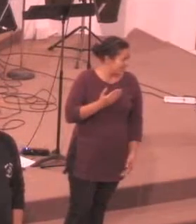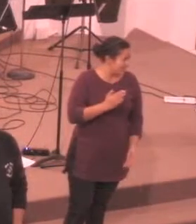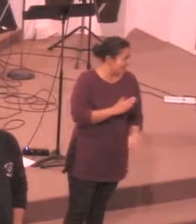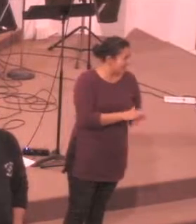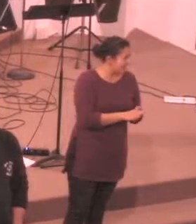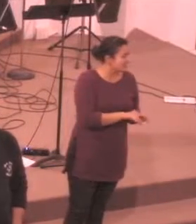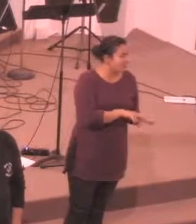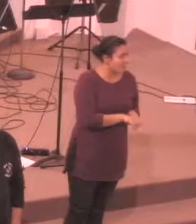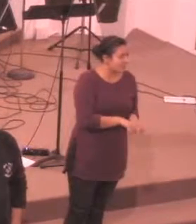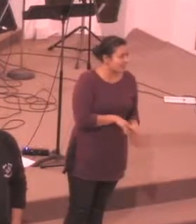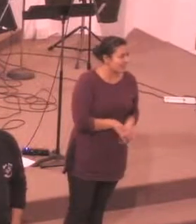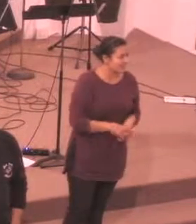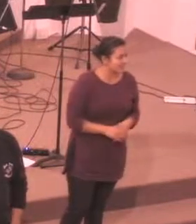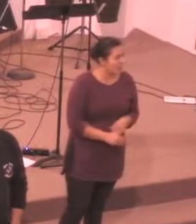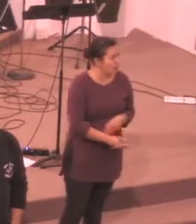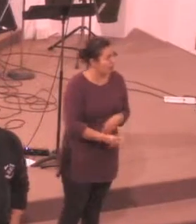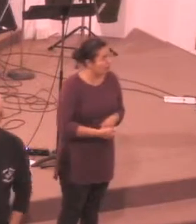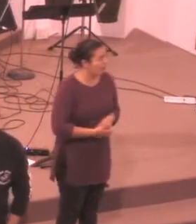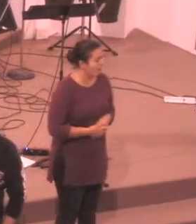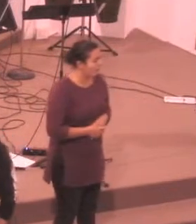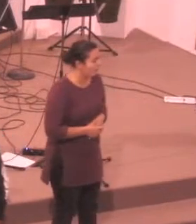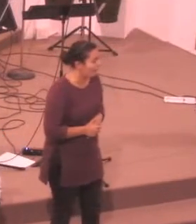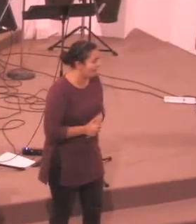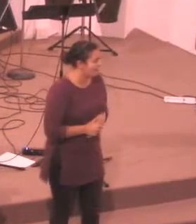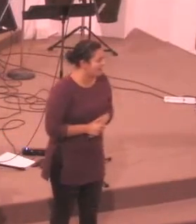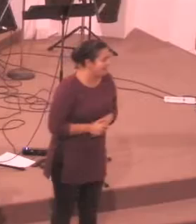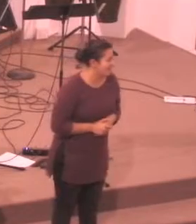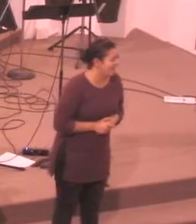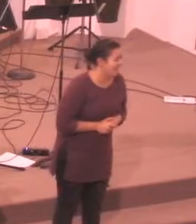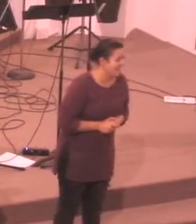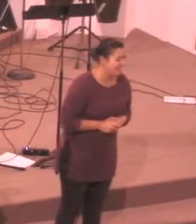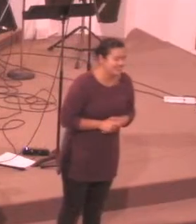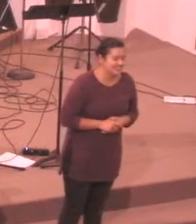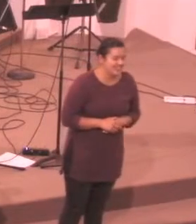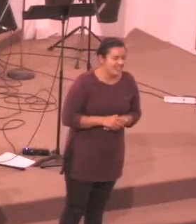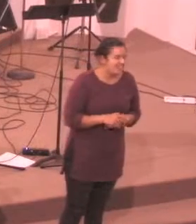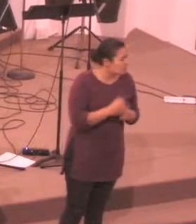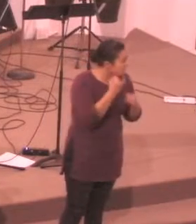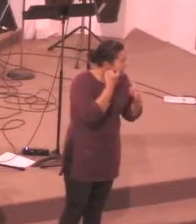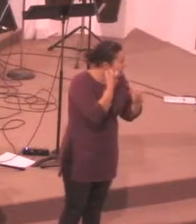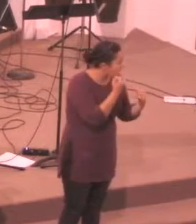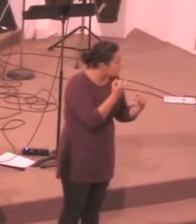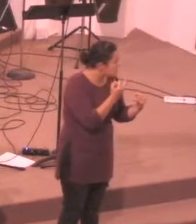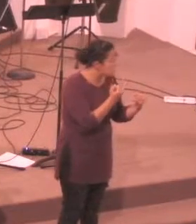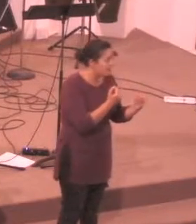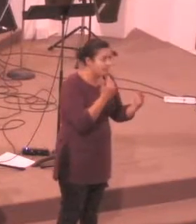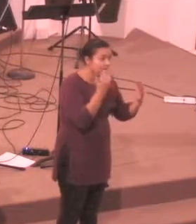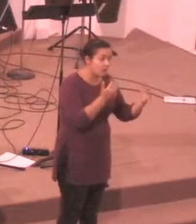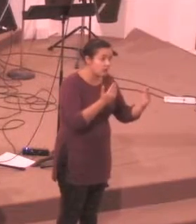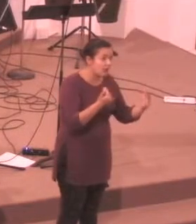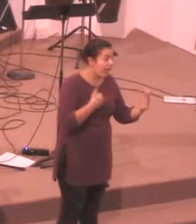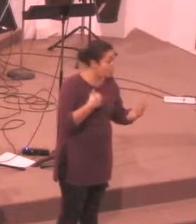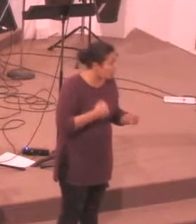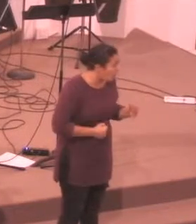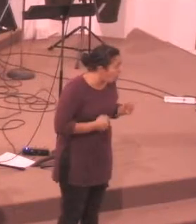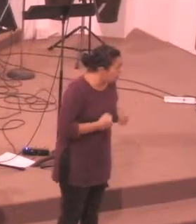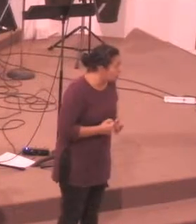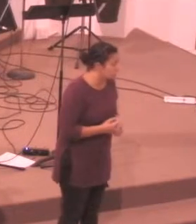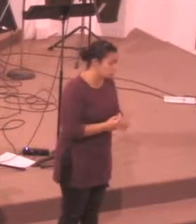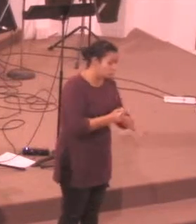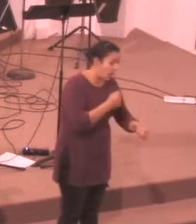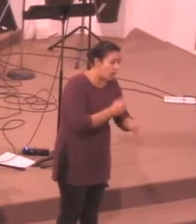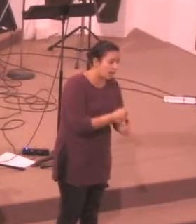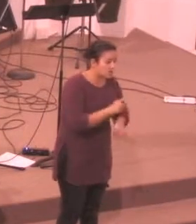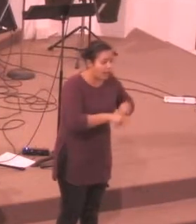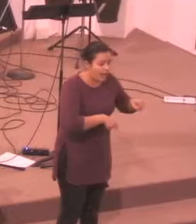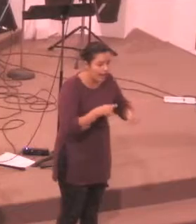You know, think about this. As you're rolling out, you know, and thankful that you got a car or a truck or a bike or